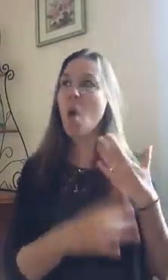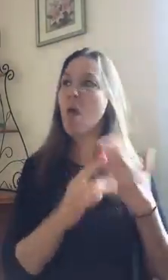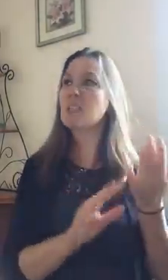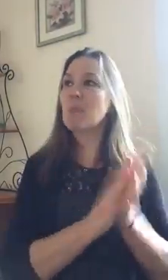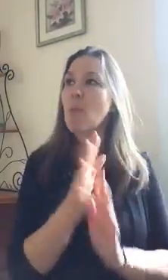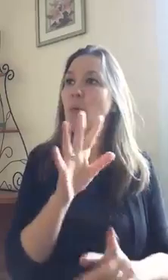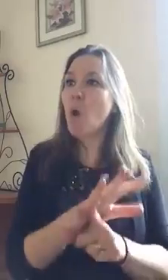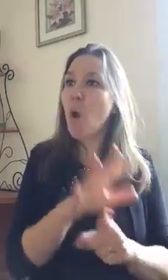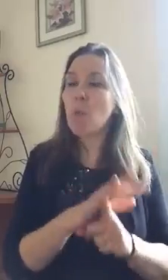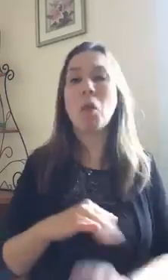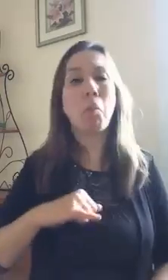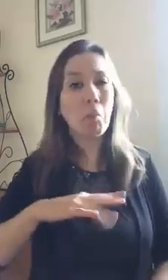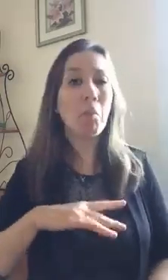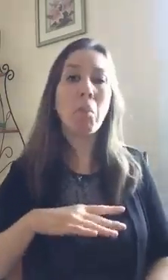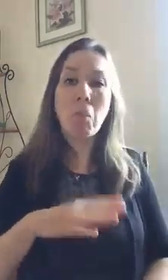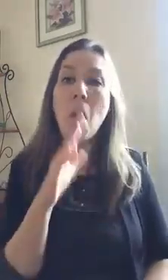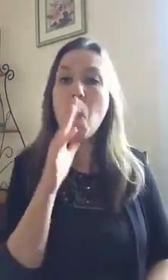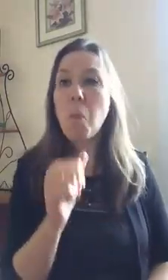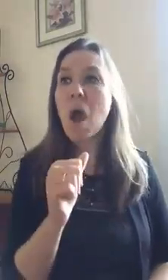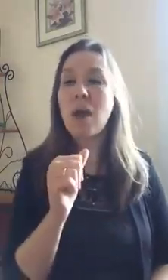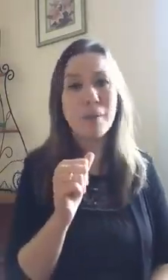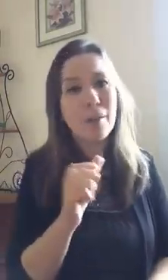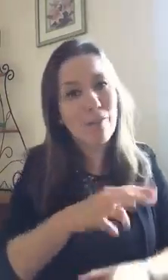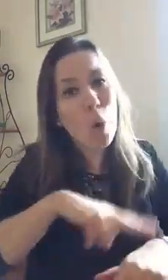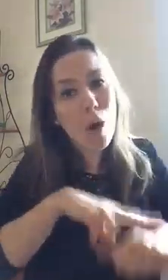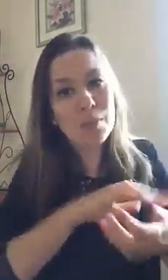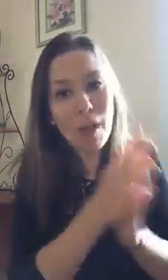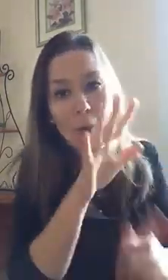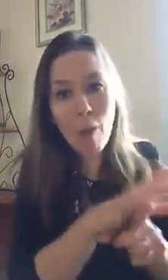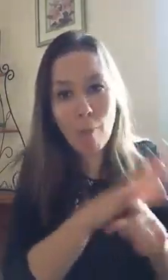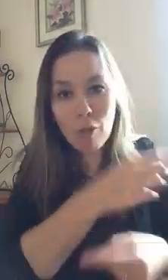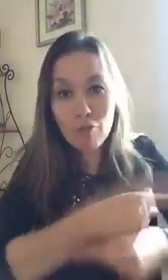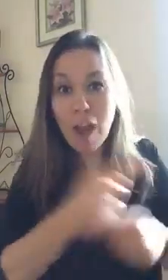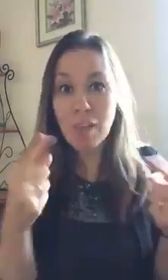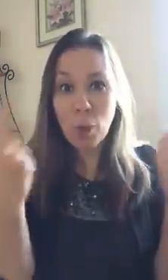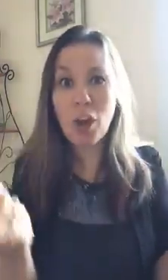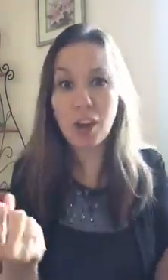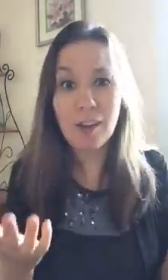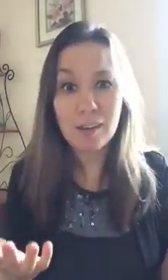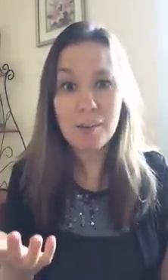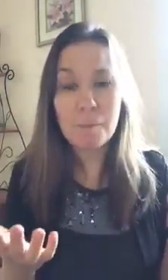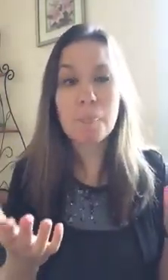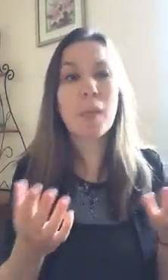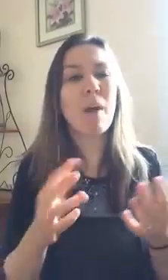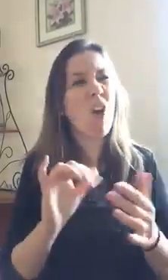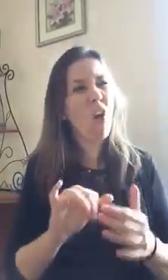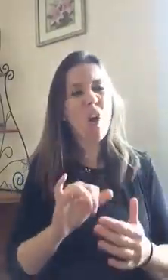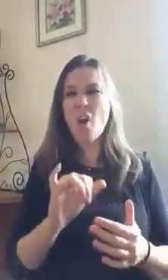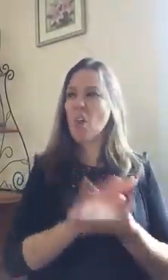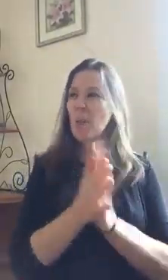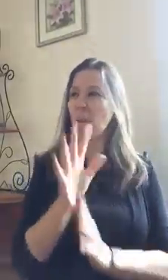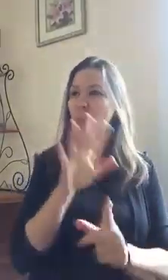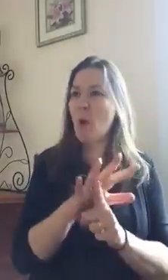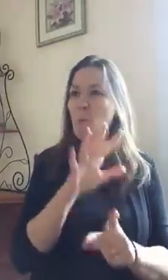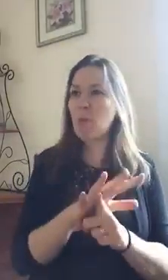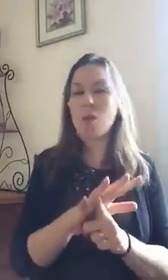started to become, rightfully so, how popular they've become, and then decided, you know what, we've got this business